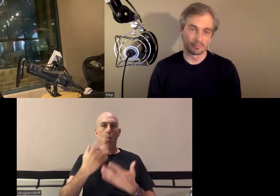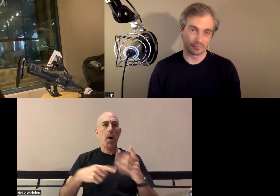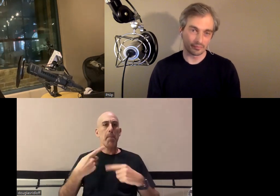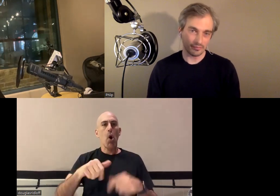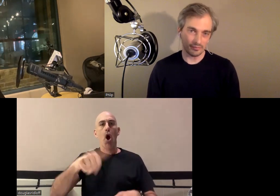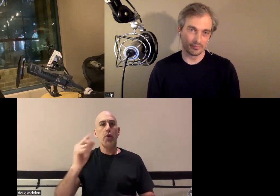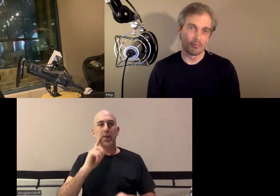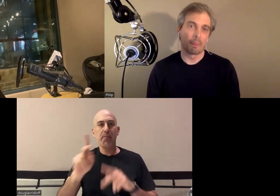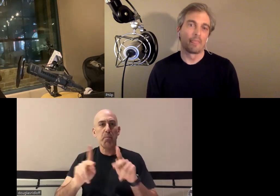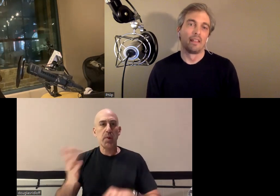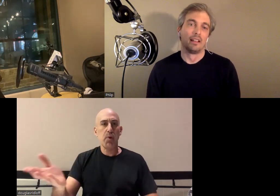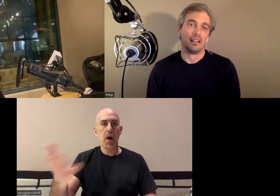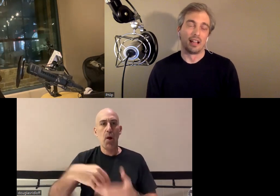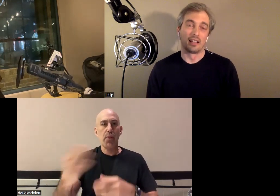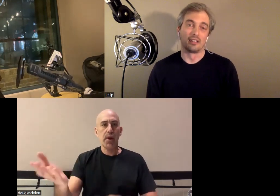old.